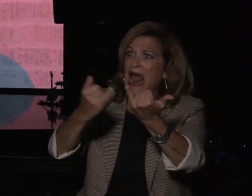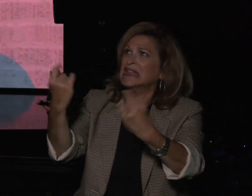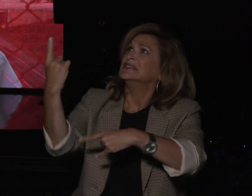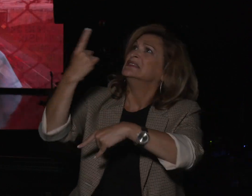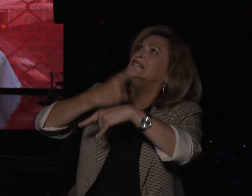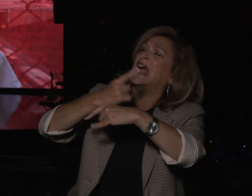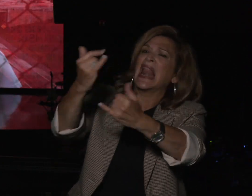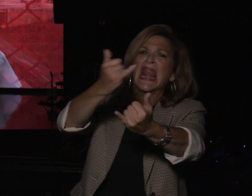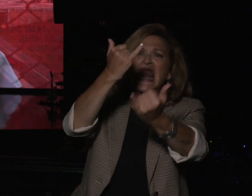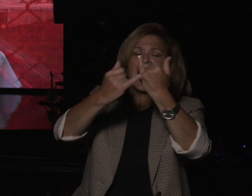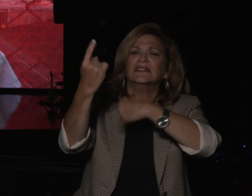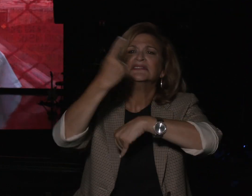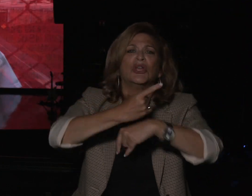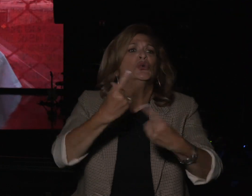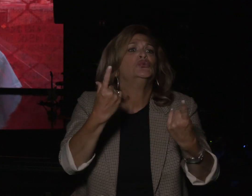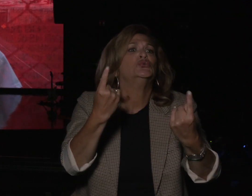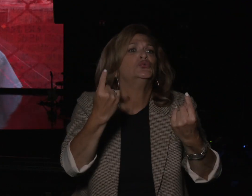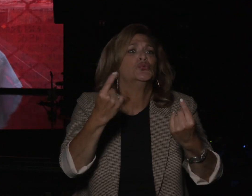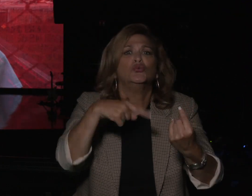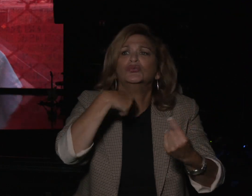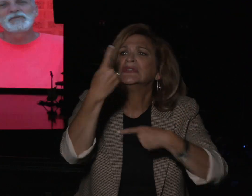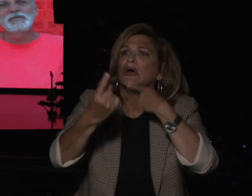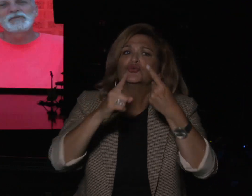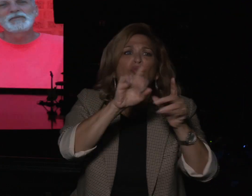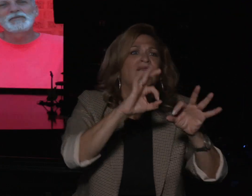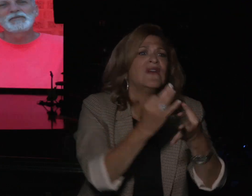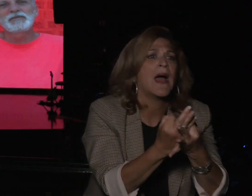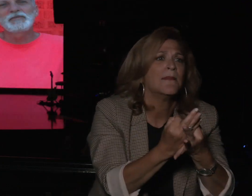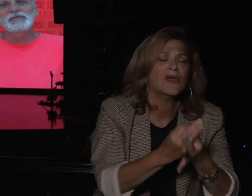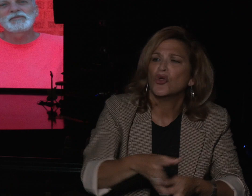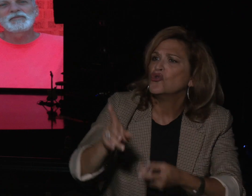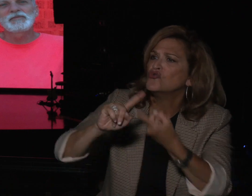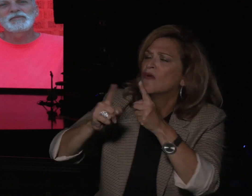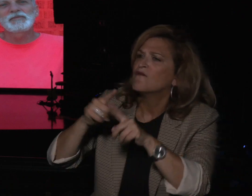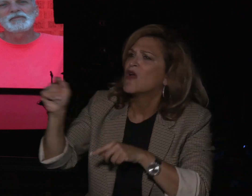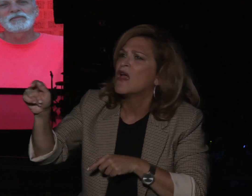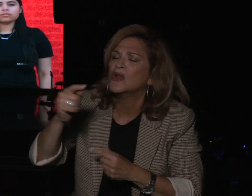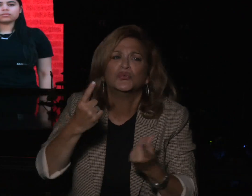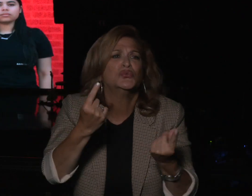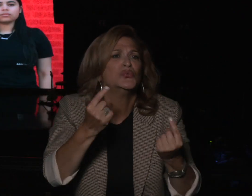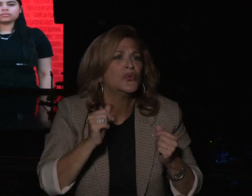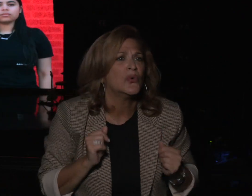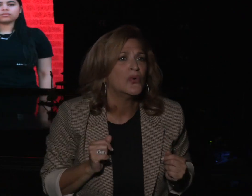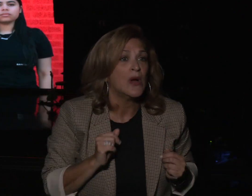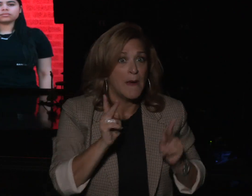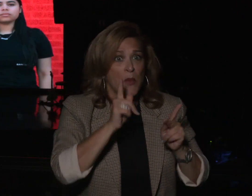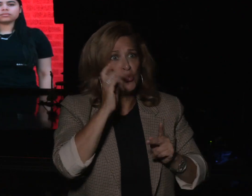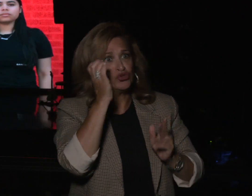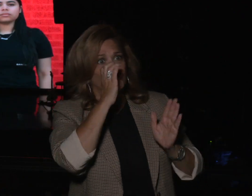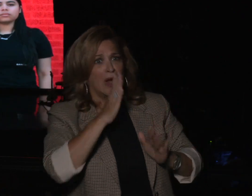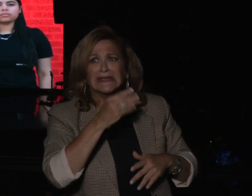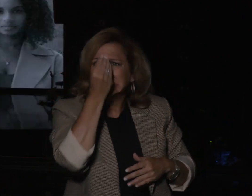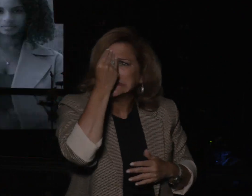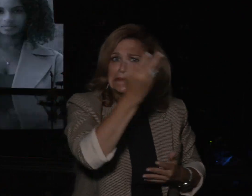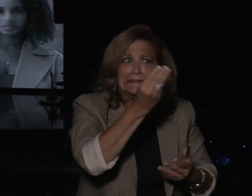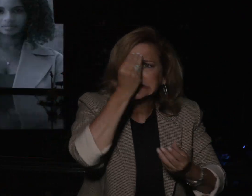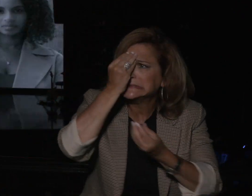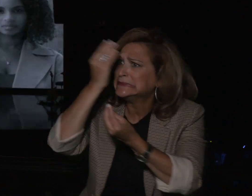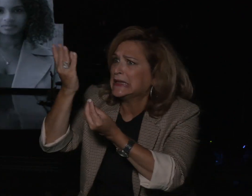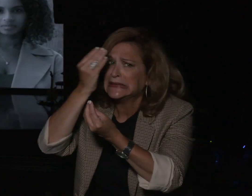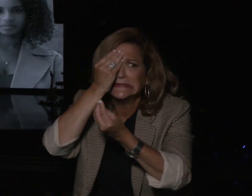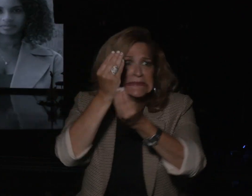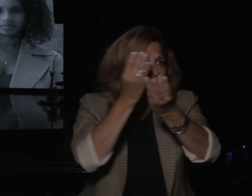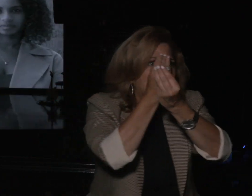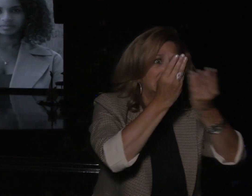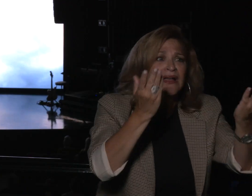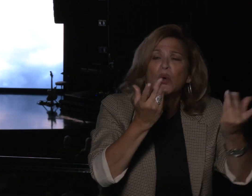day? What would you say to your loved ones, your close friends, strangers? Would you share your